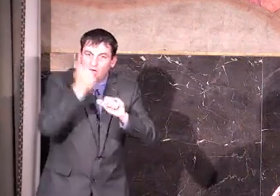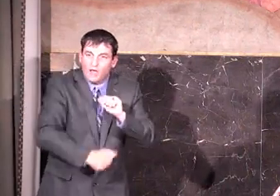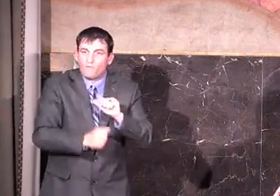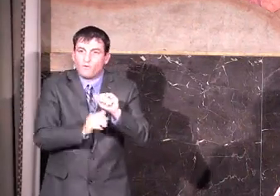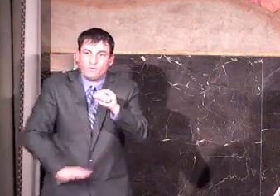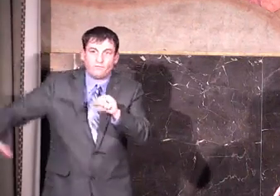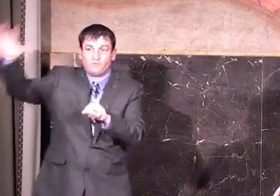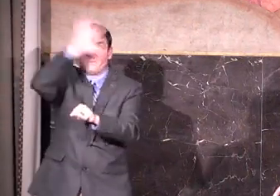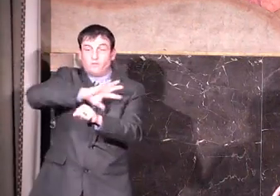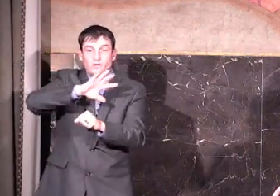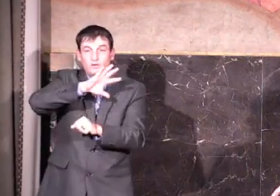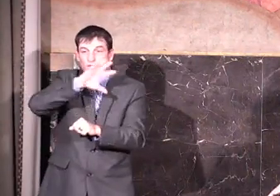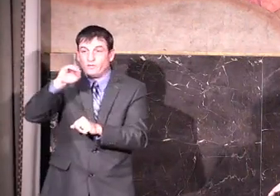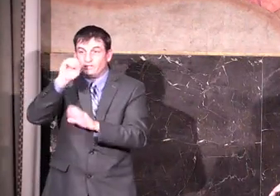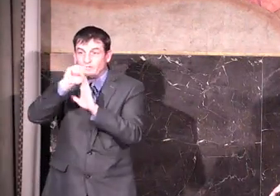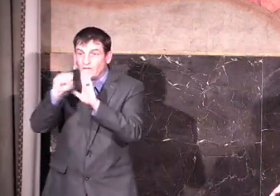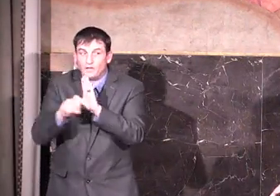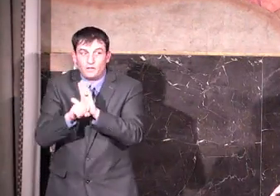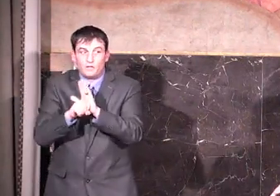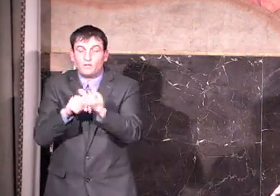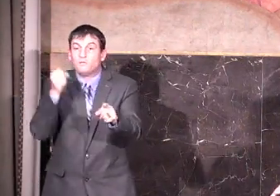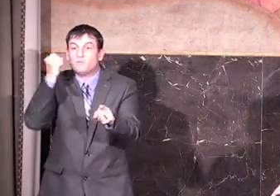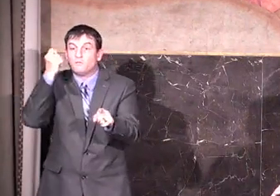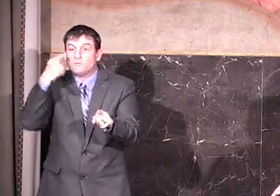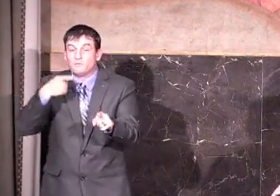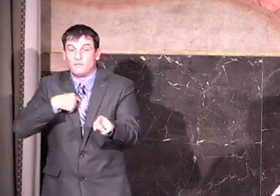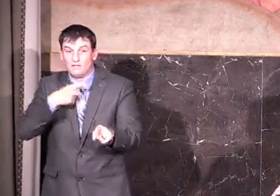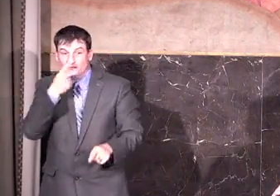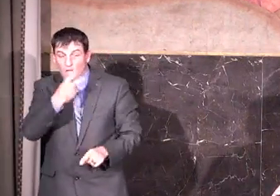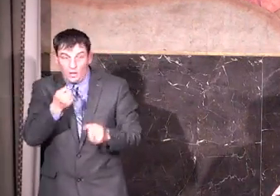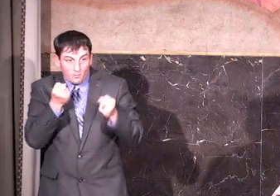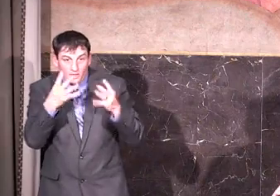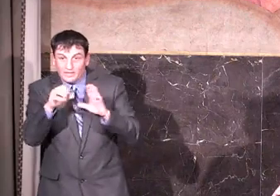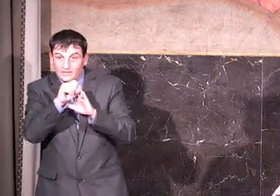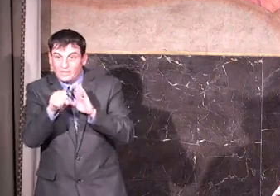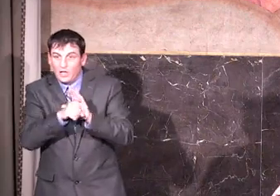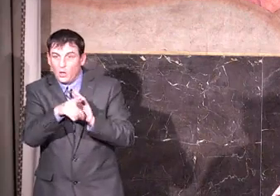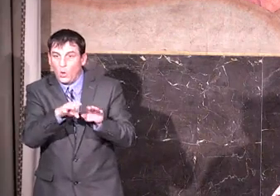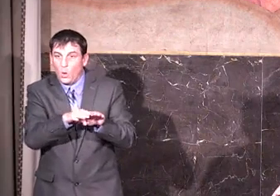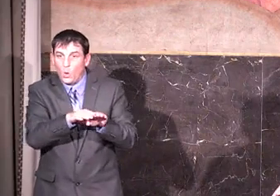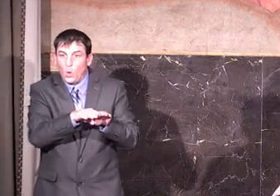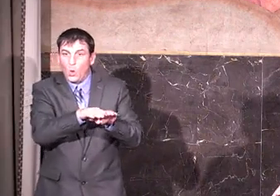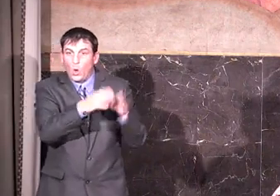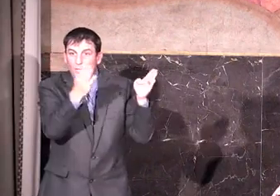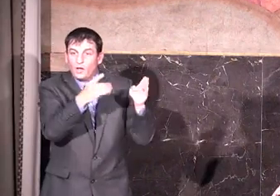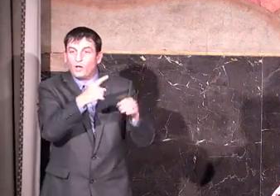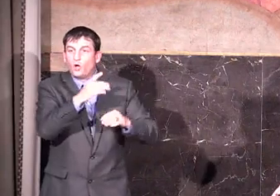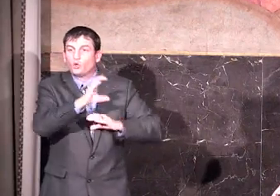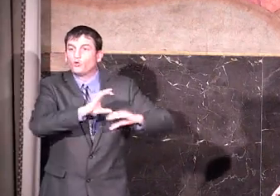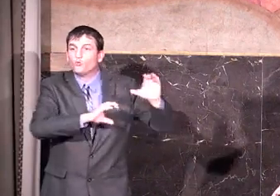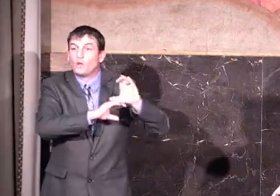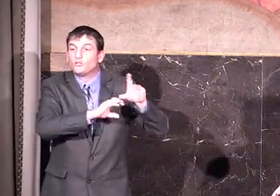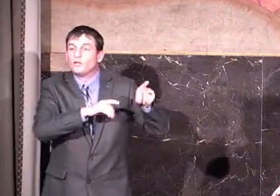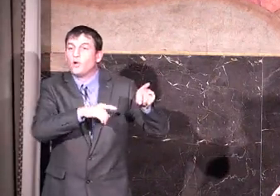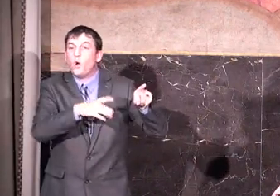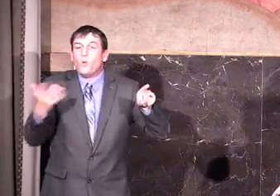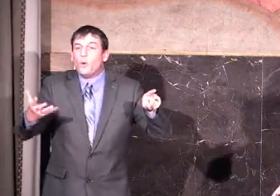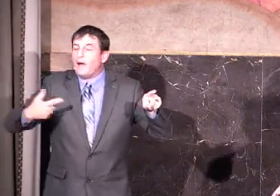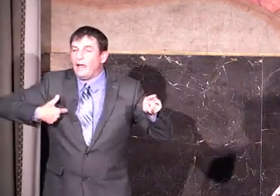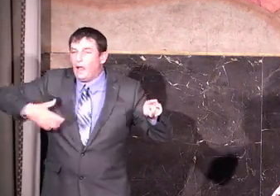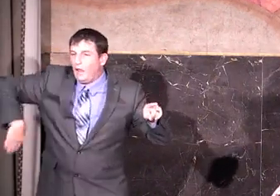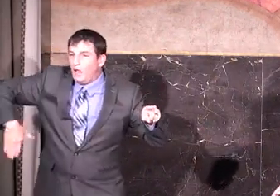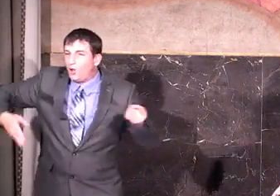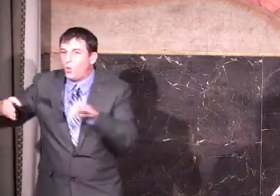do that. But as I read where many states are coming back online and they're opening up construction, well, we never closed construction. They're opening